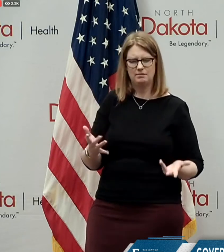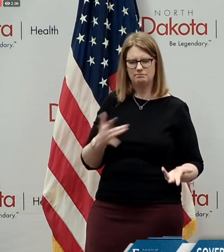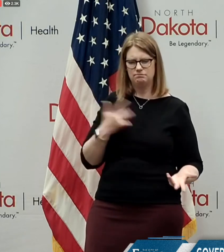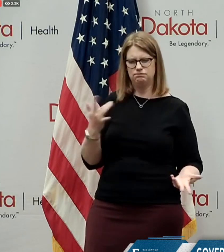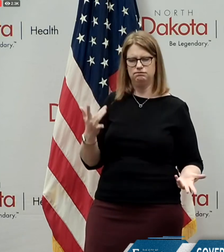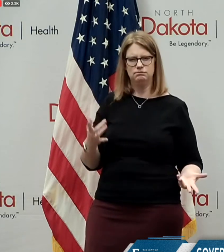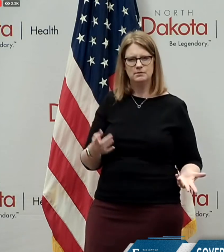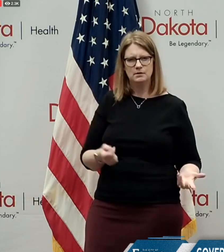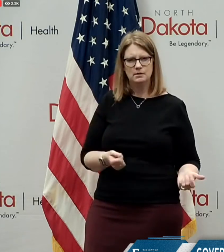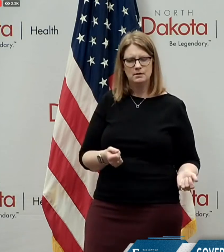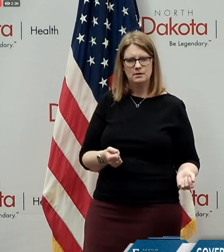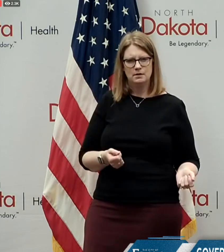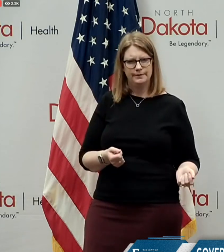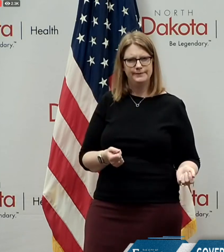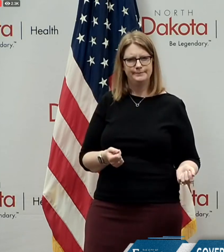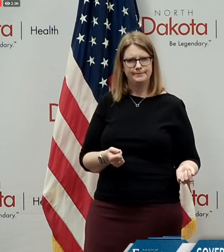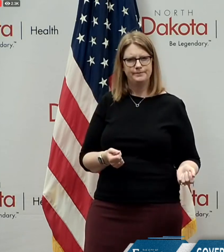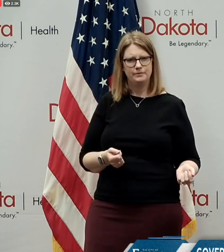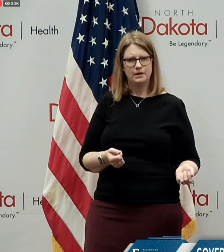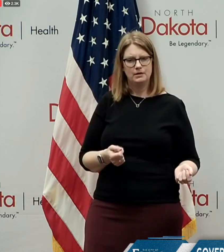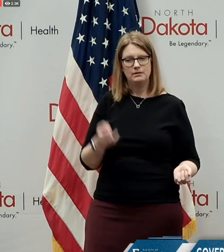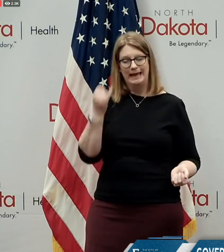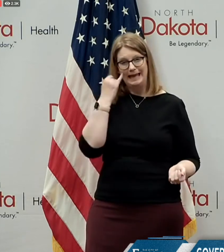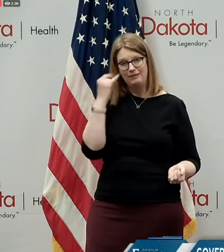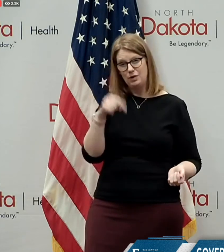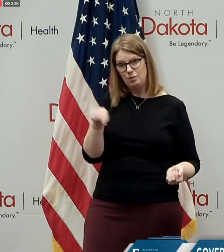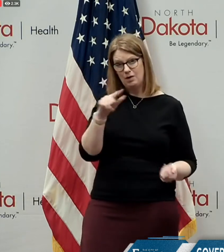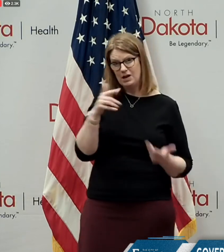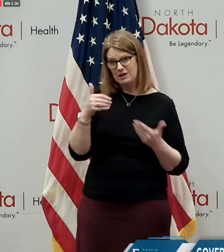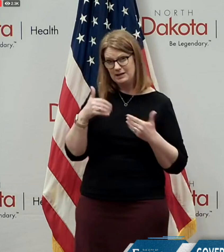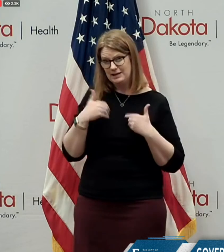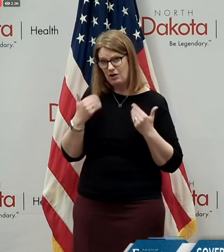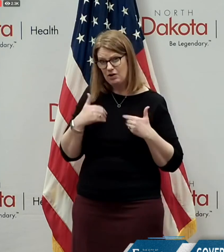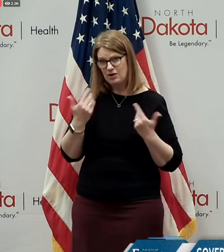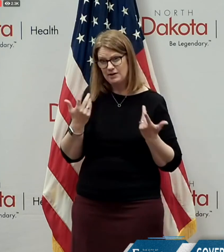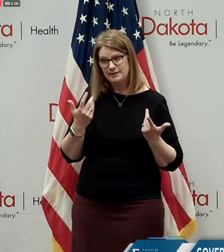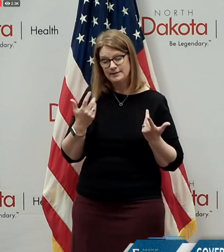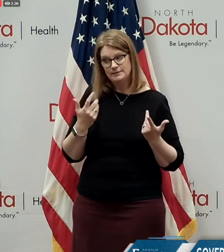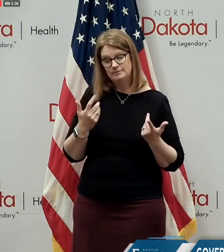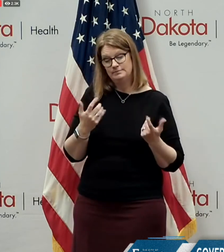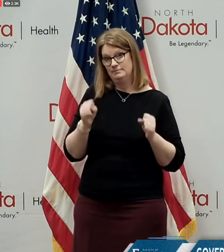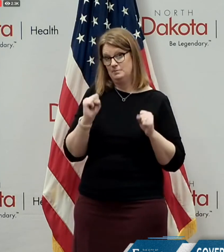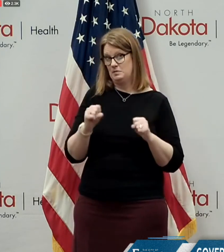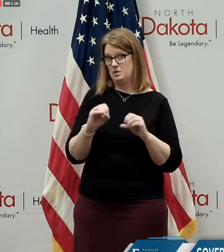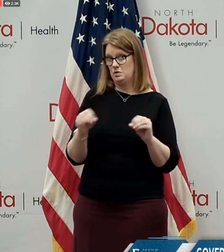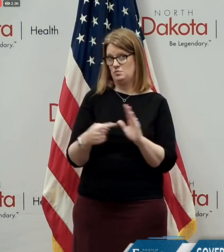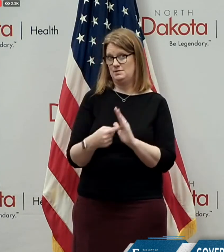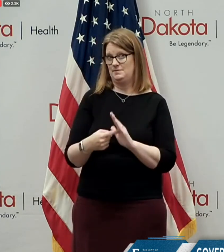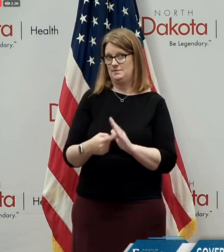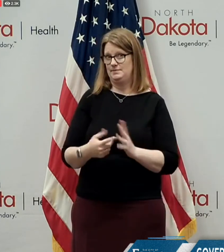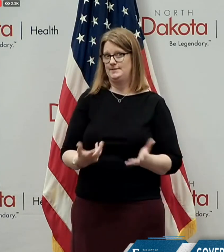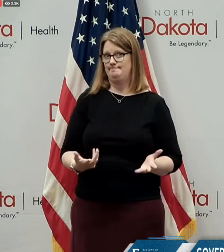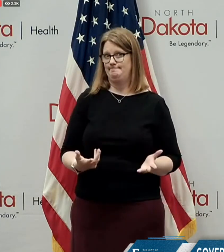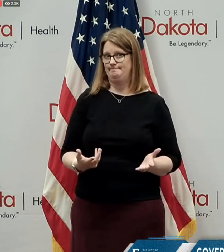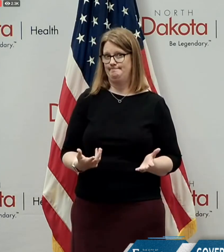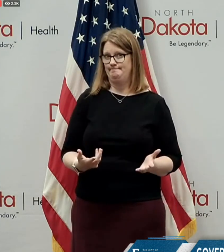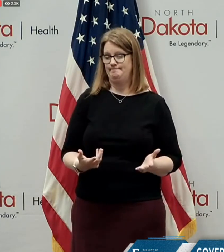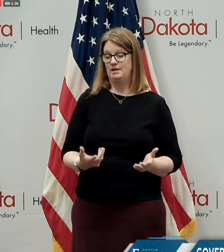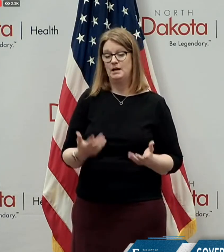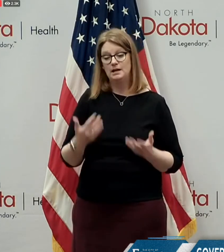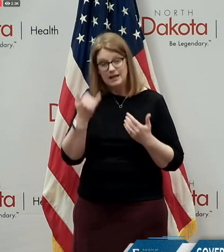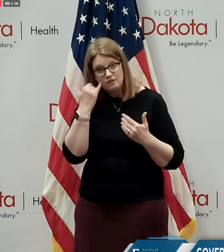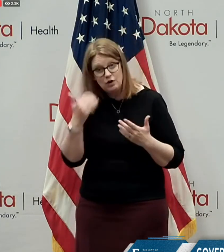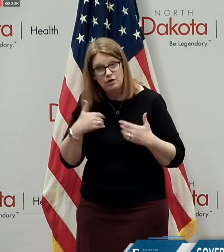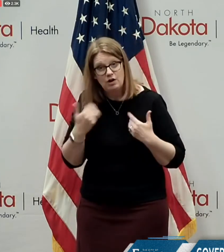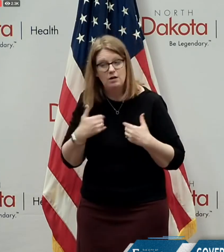you are younger, you're more likely to be asymptomatic. If you're younger, you're probably more likely to be protesting.